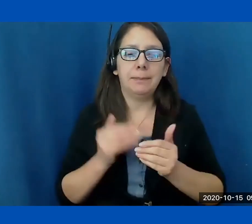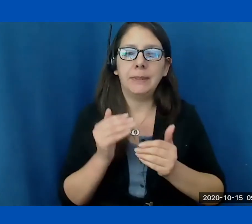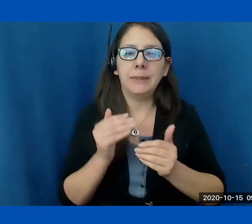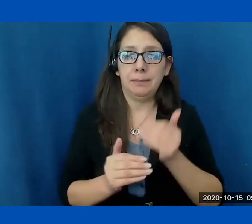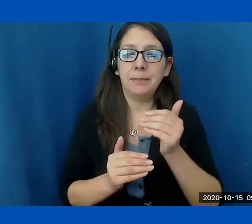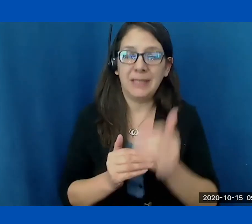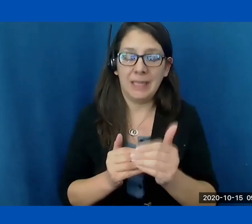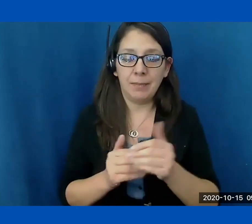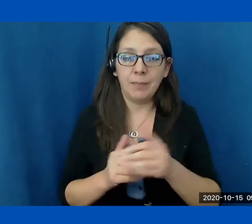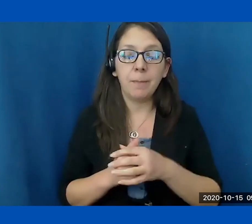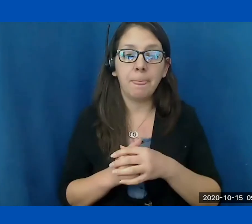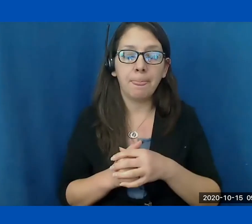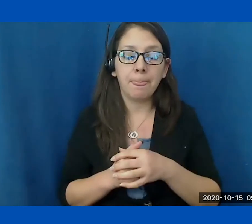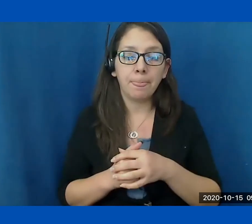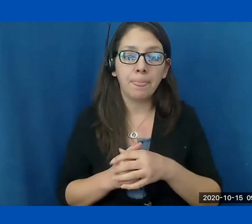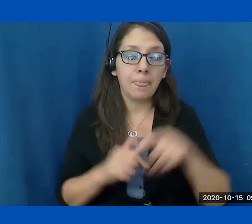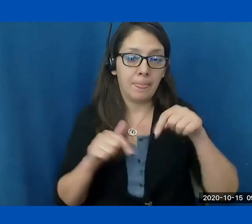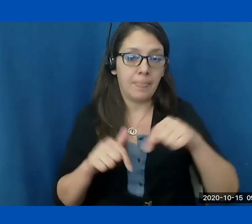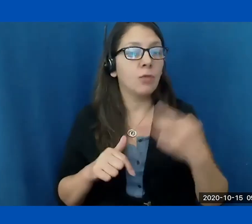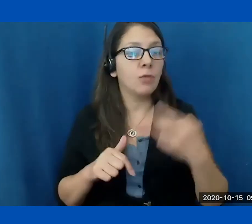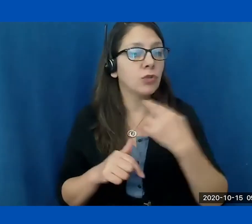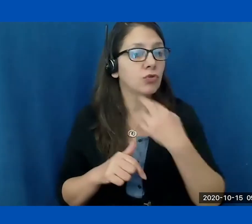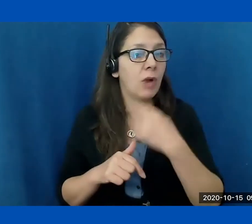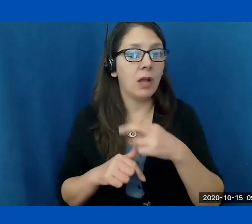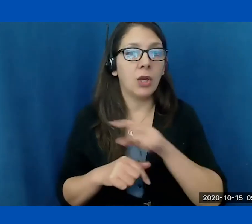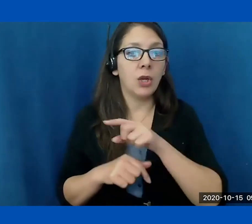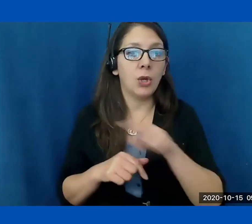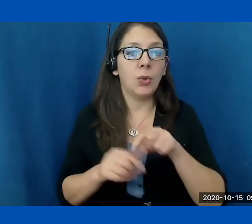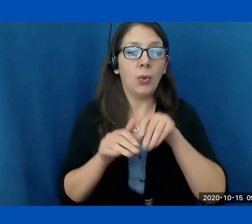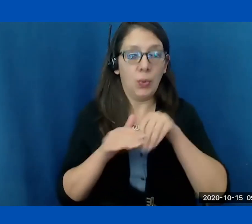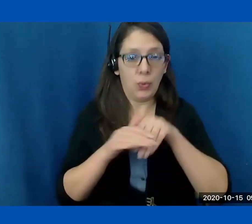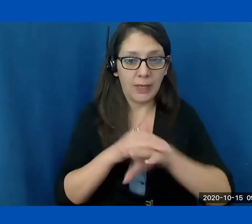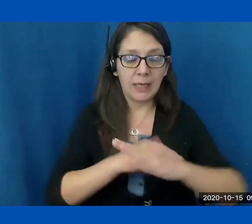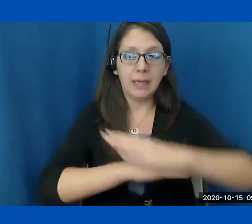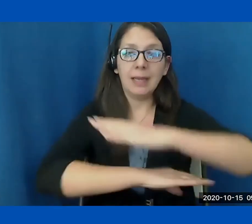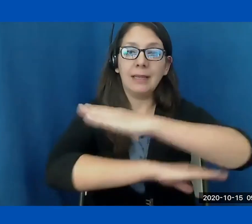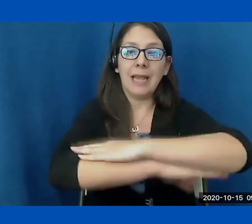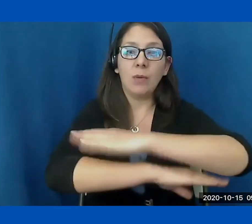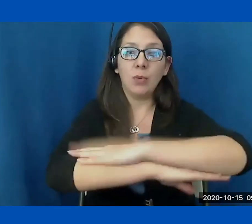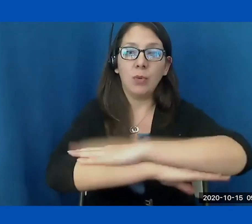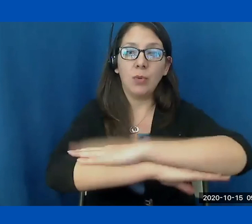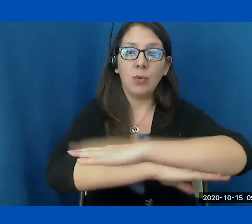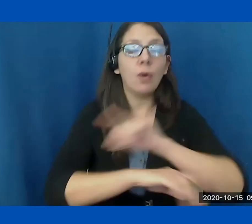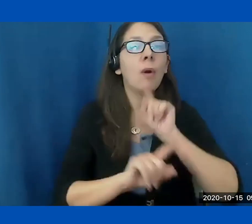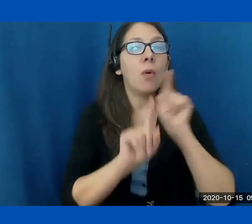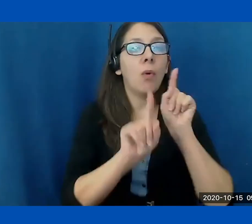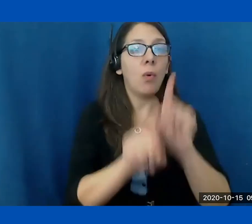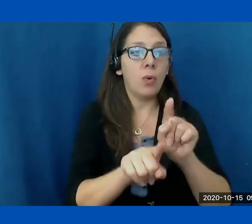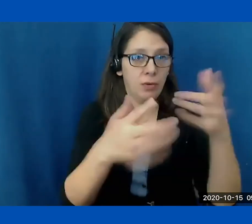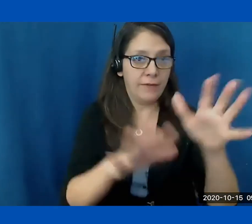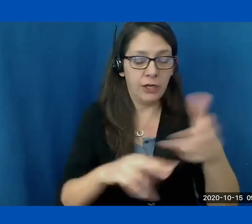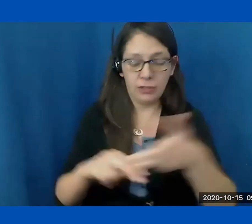is it the kind of place where you walk up to a counter and order, or is it the kind of place where you're seated?